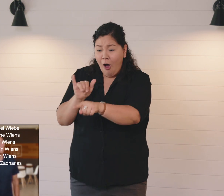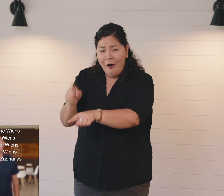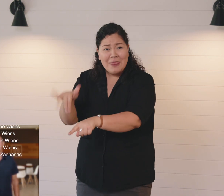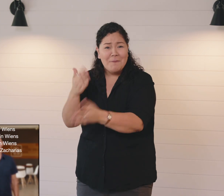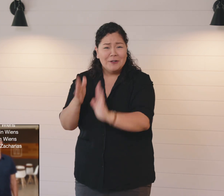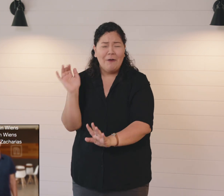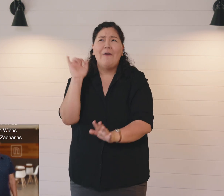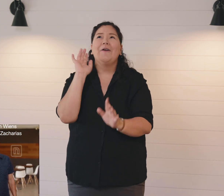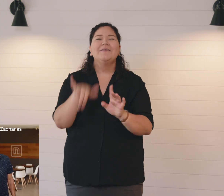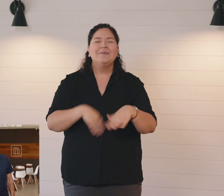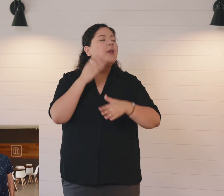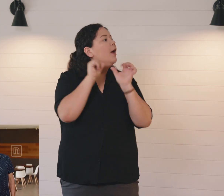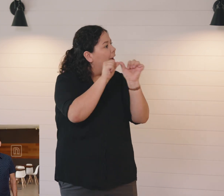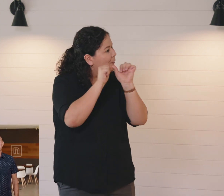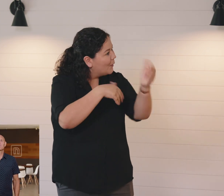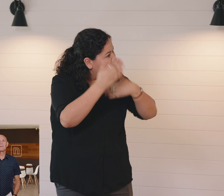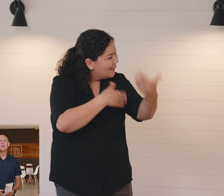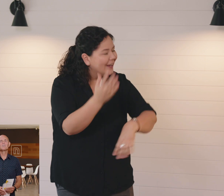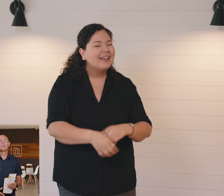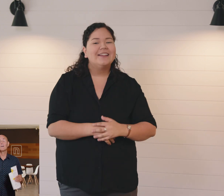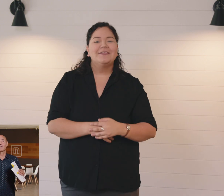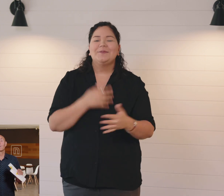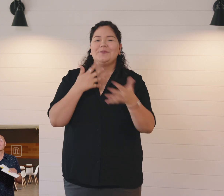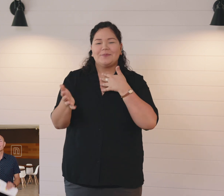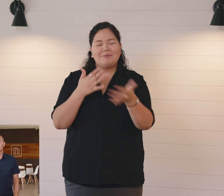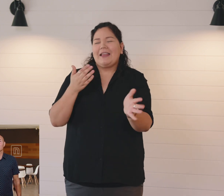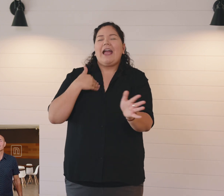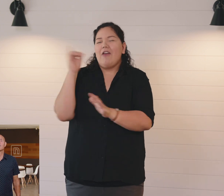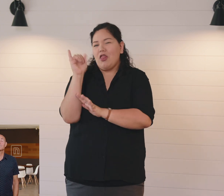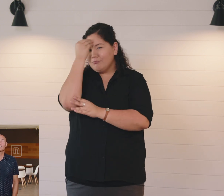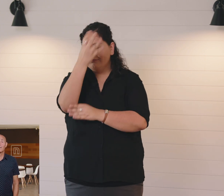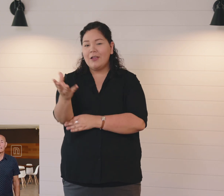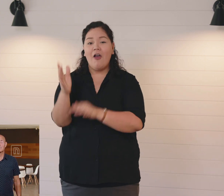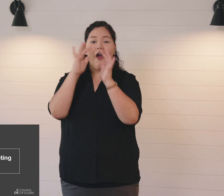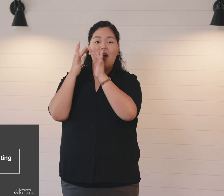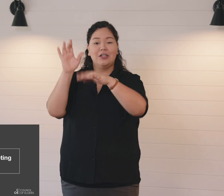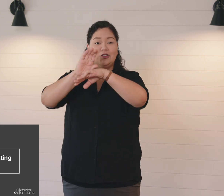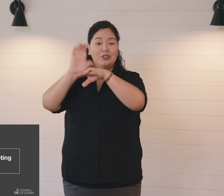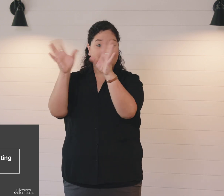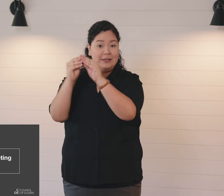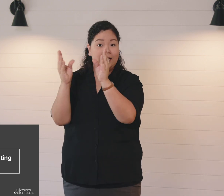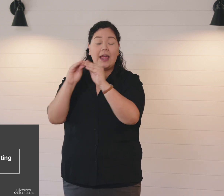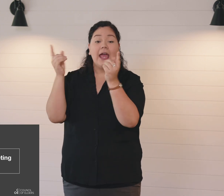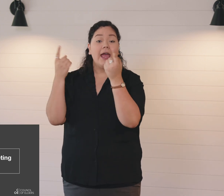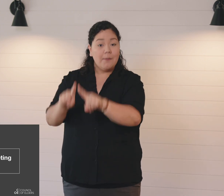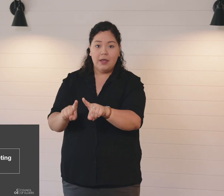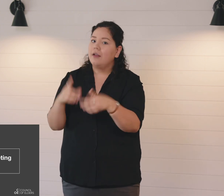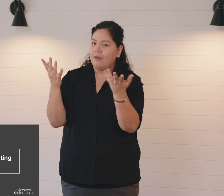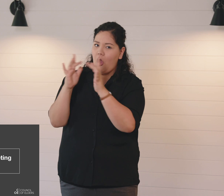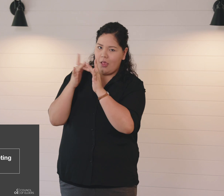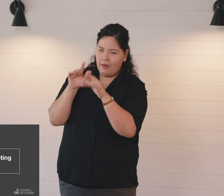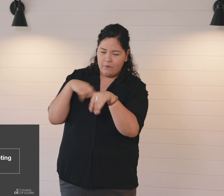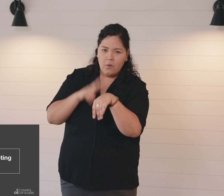Thiessen, incredible. Okay, and moving along. Yes, we have something else that we want you to be aware of, the virtual congregational meeting, which is going to be online.